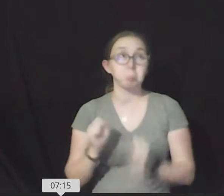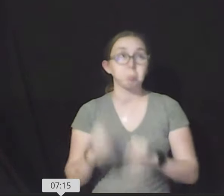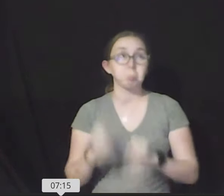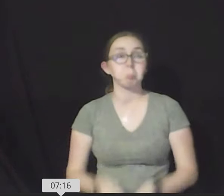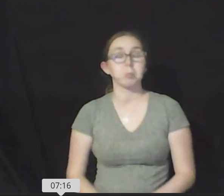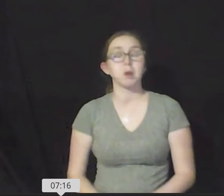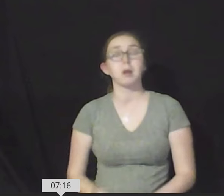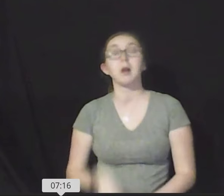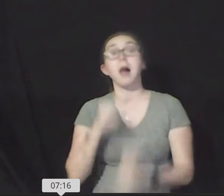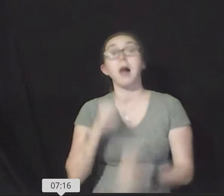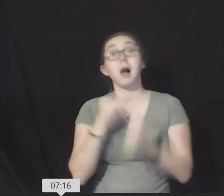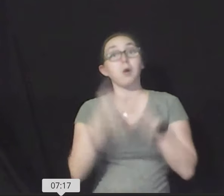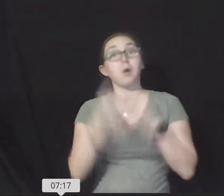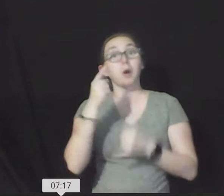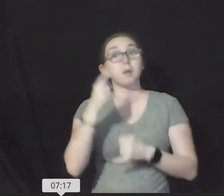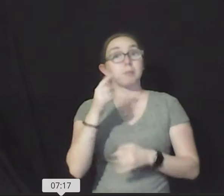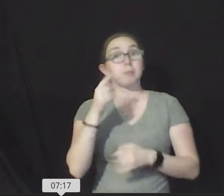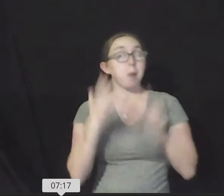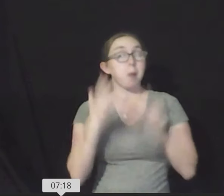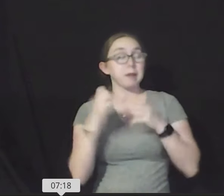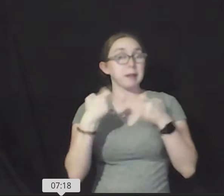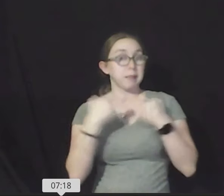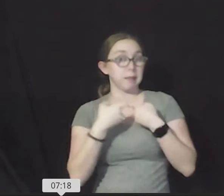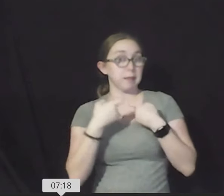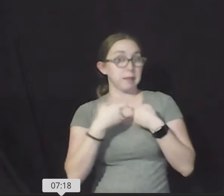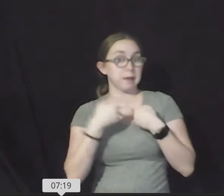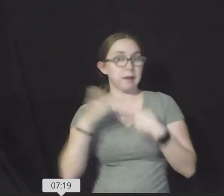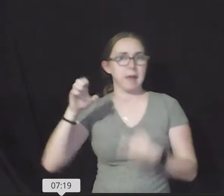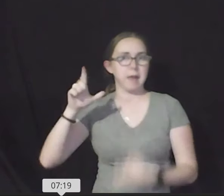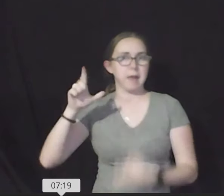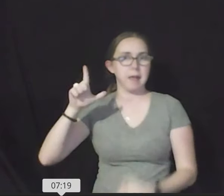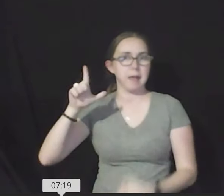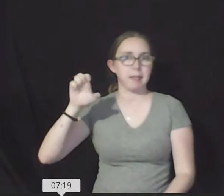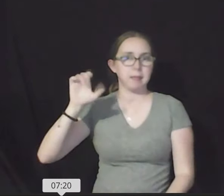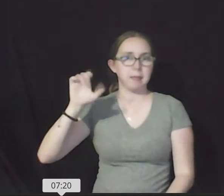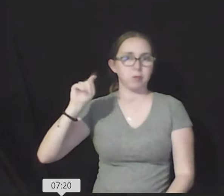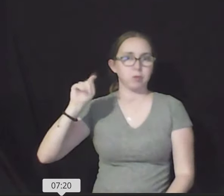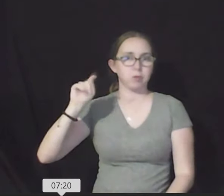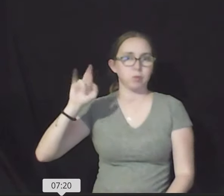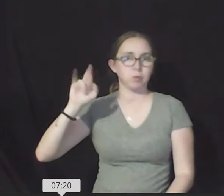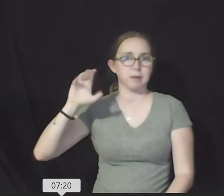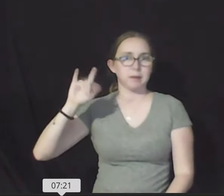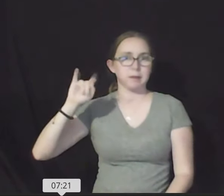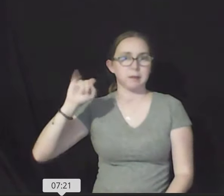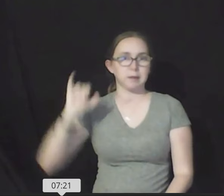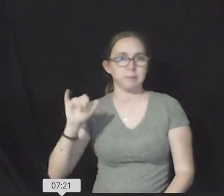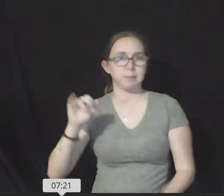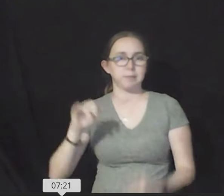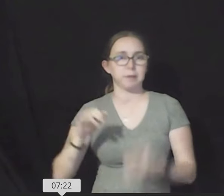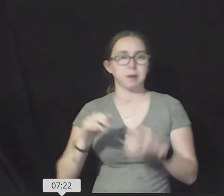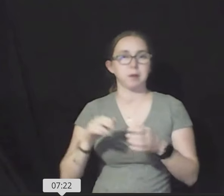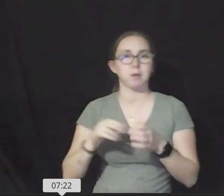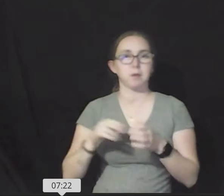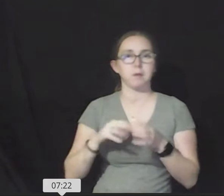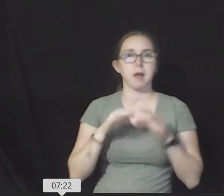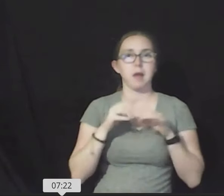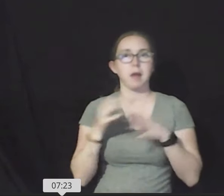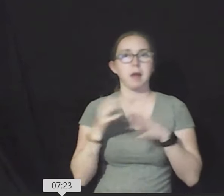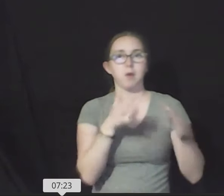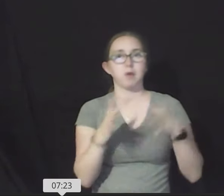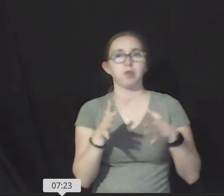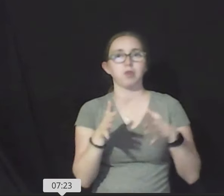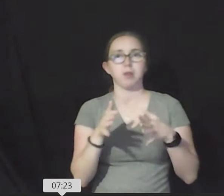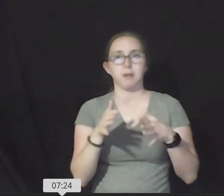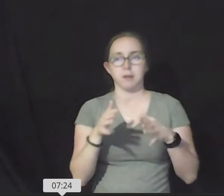Alright, last one then is probably electricity. What action could we put for energy that flows through